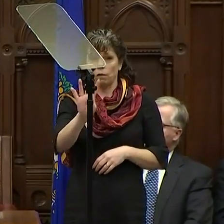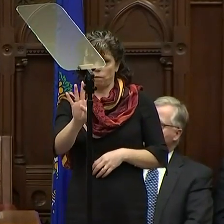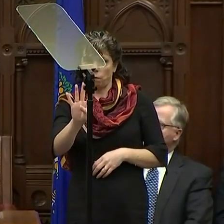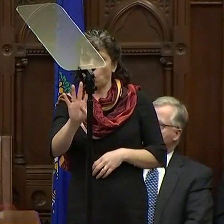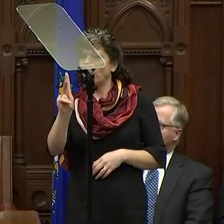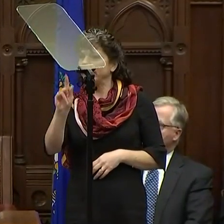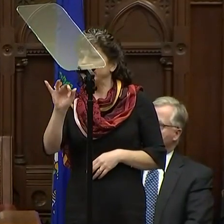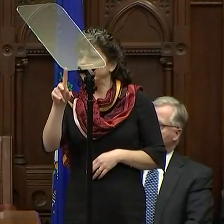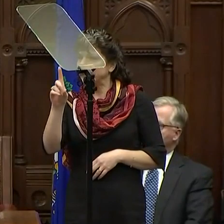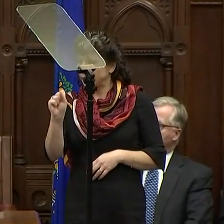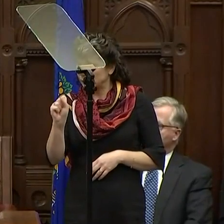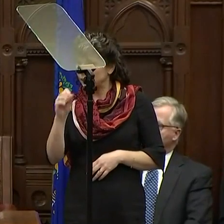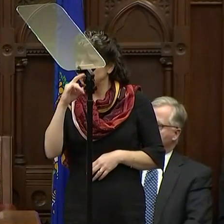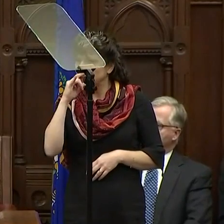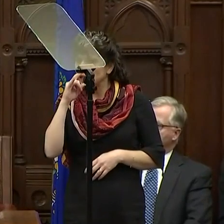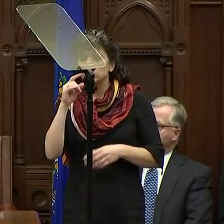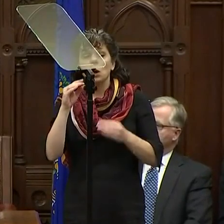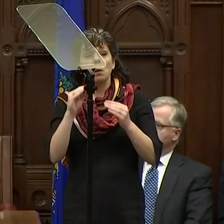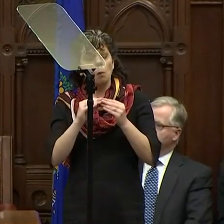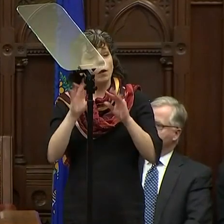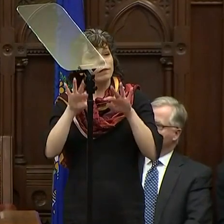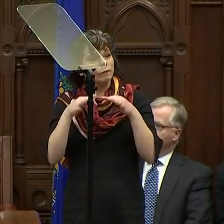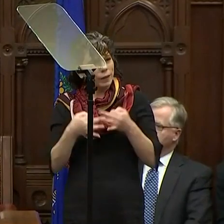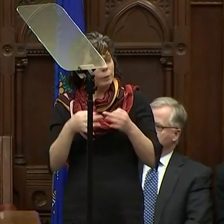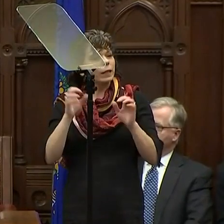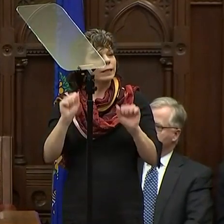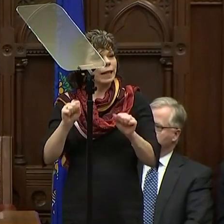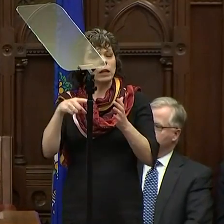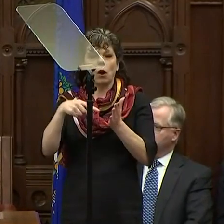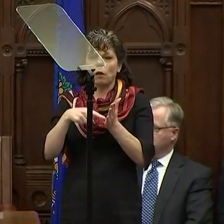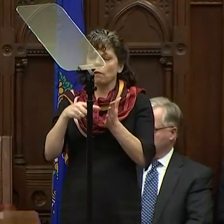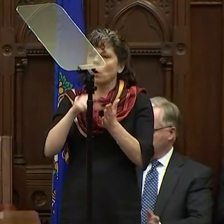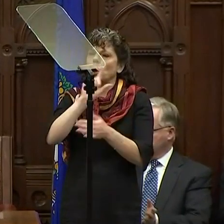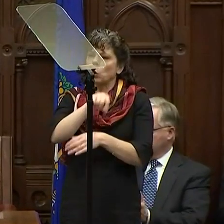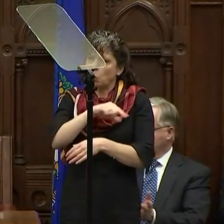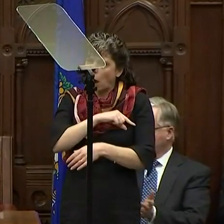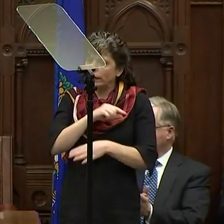middle-income families can afford quality child care.